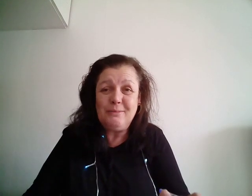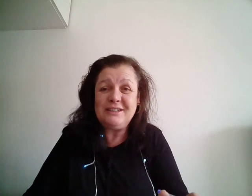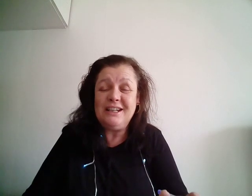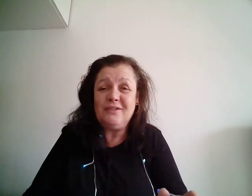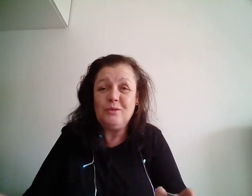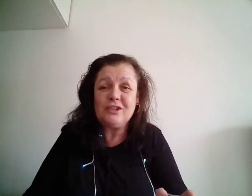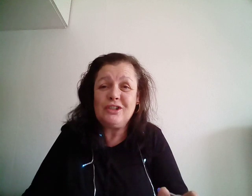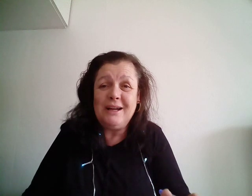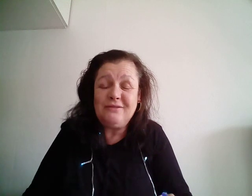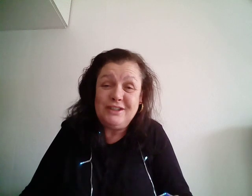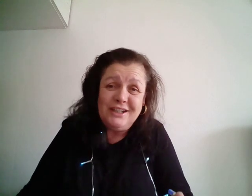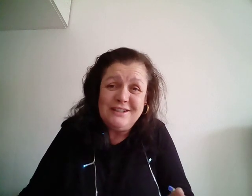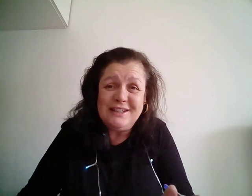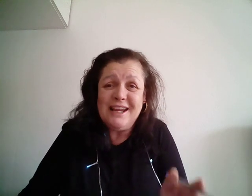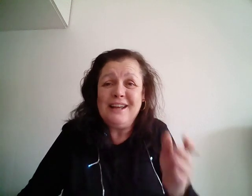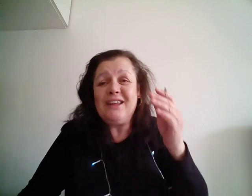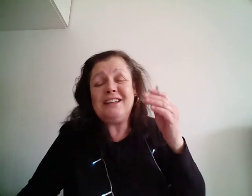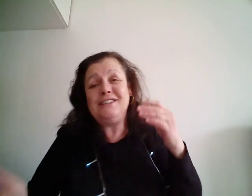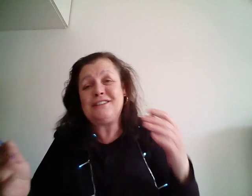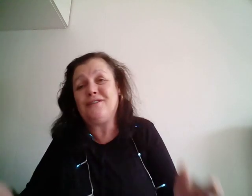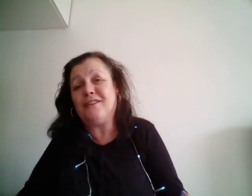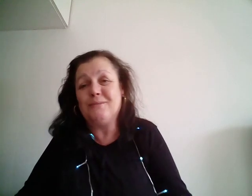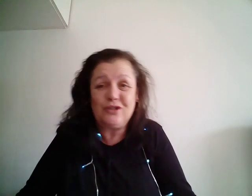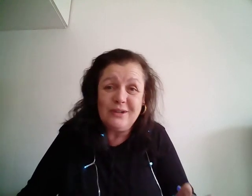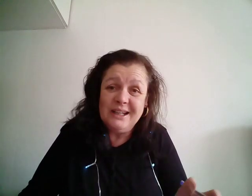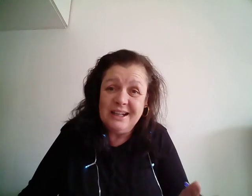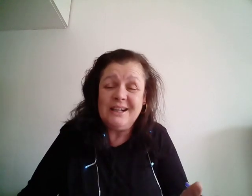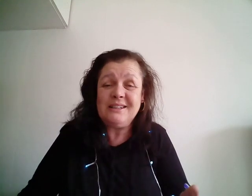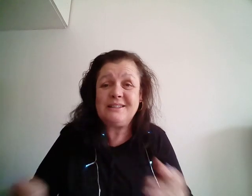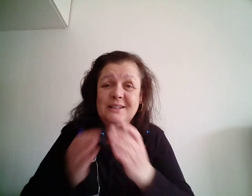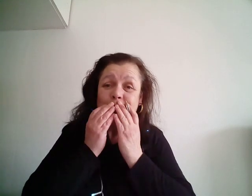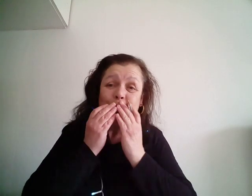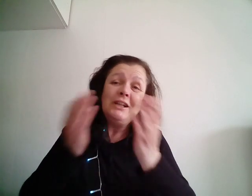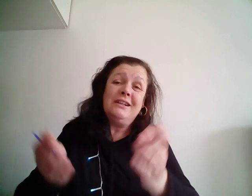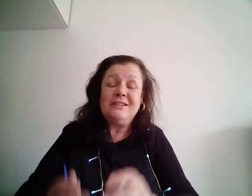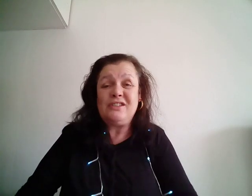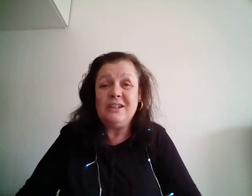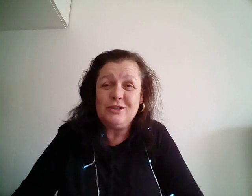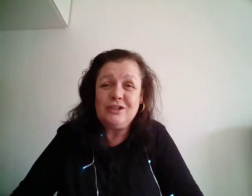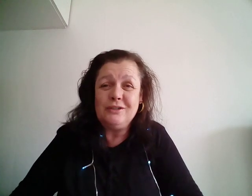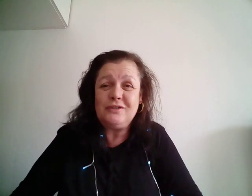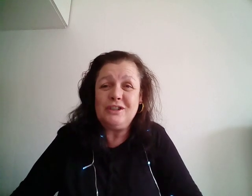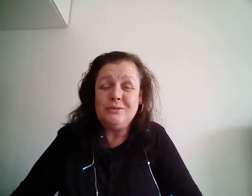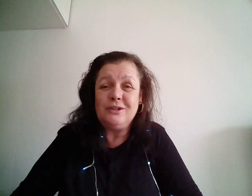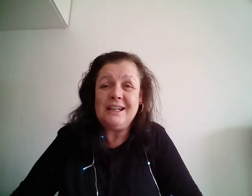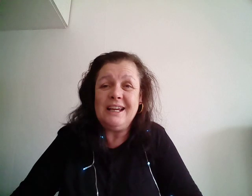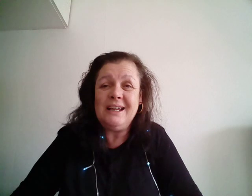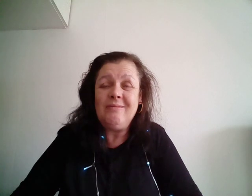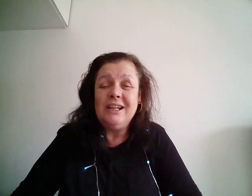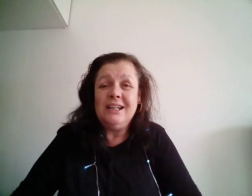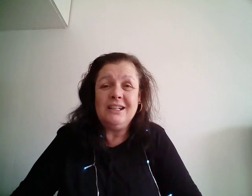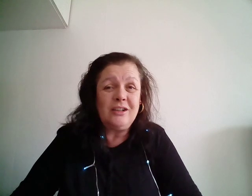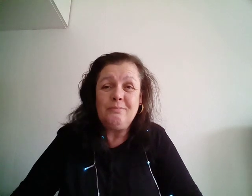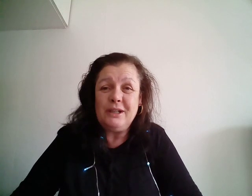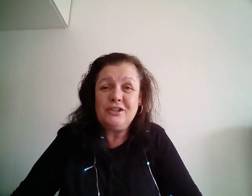anybody even watching my videos, okay? And thank you so very much for any likes, and so much love to you all, okay? And God bless you